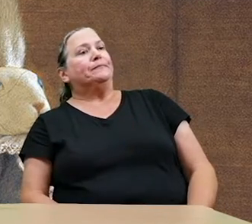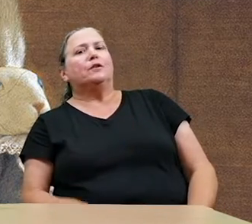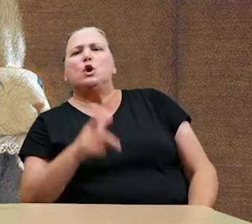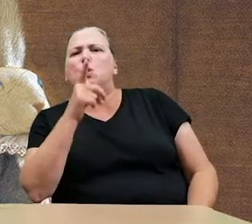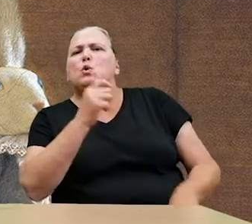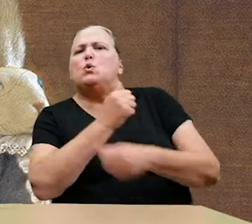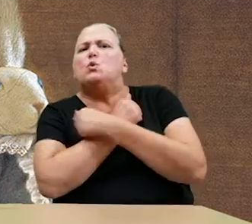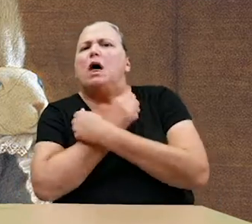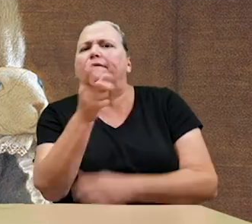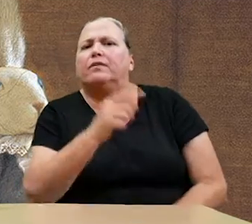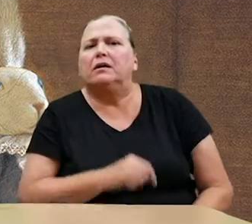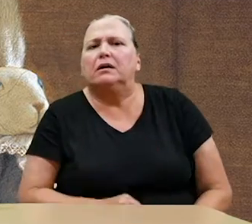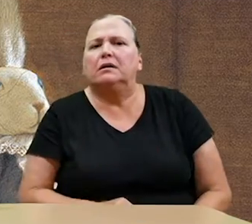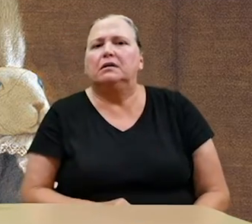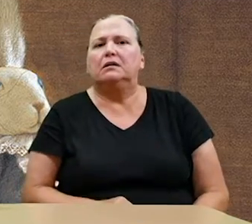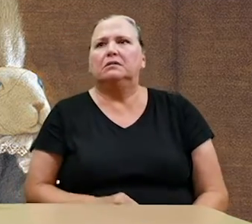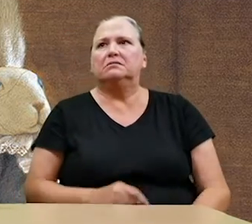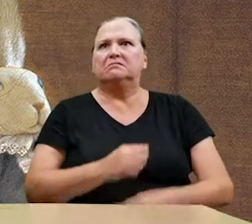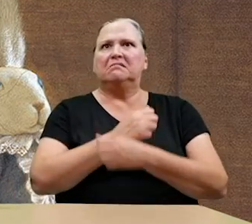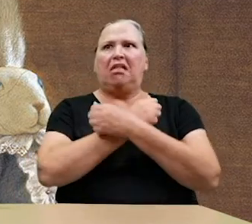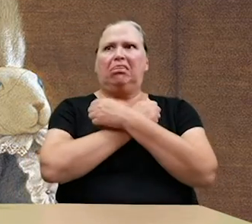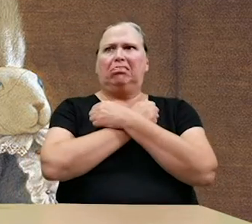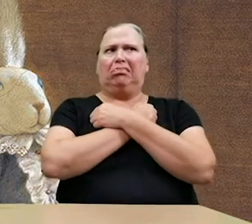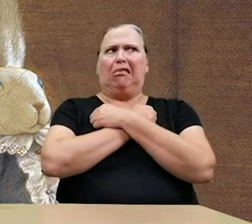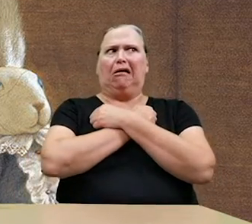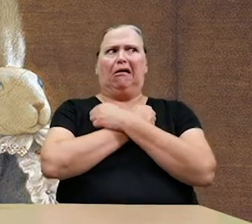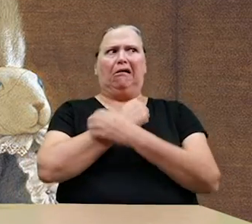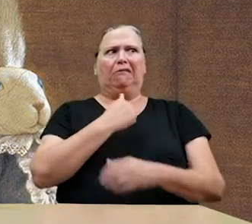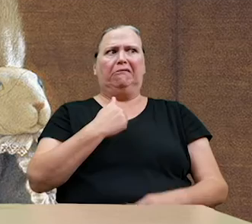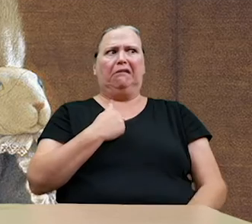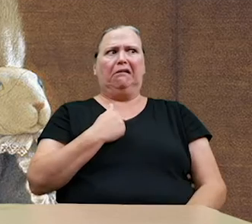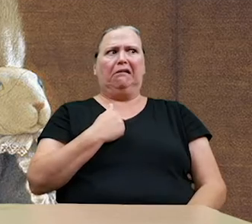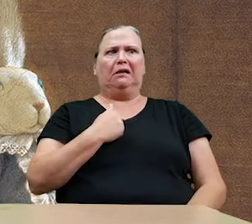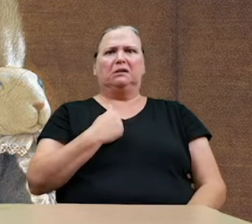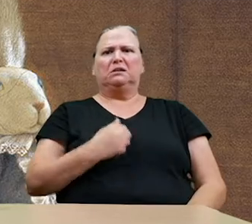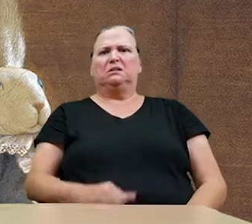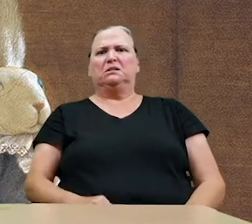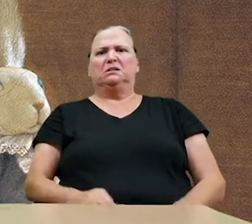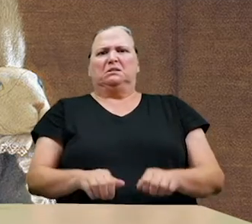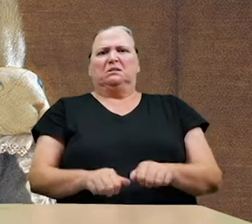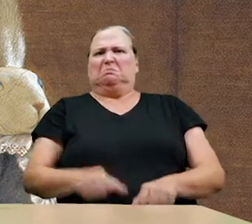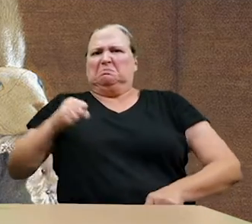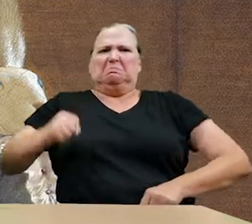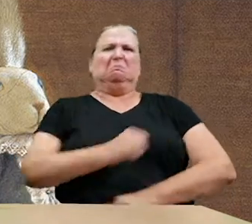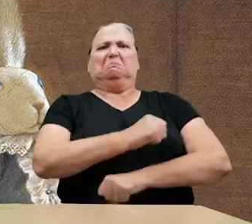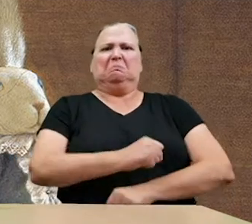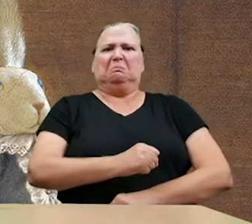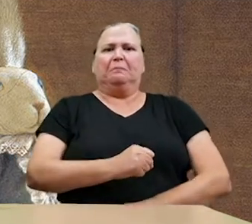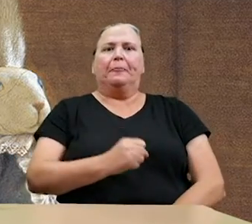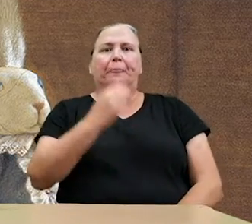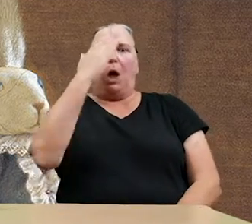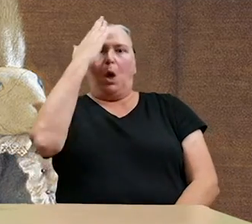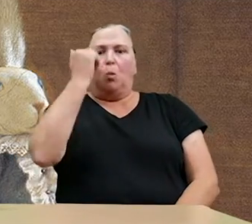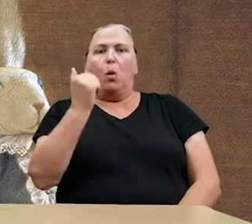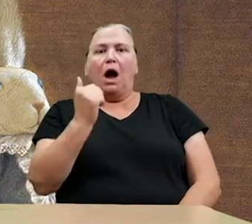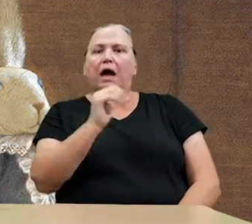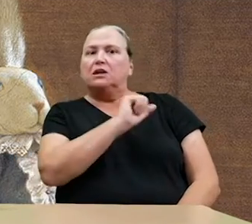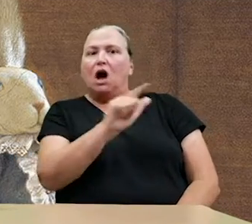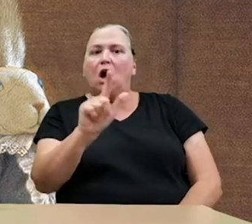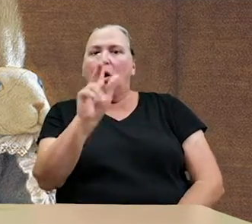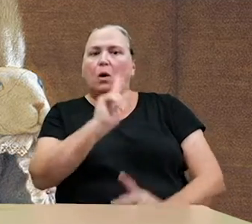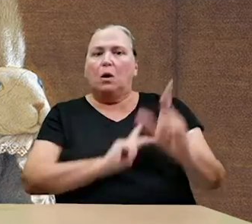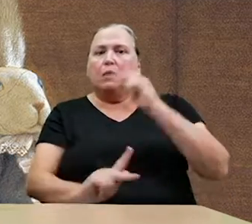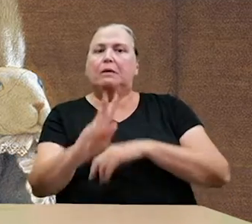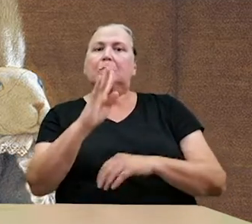love. Love, said the princess, and she stamped her foot. Why must everyone